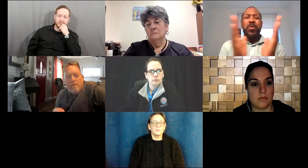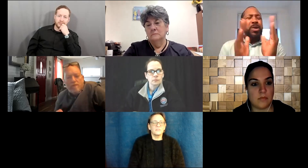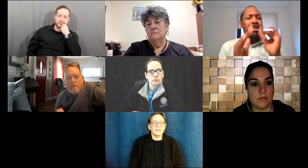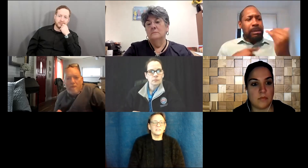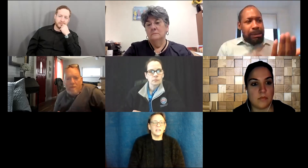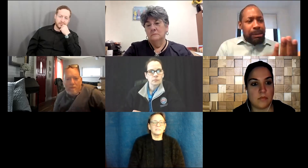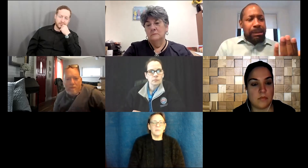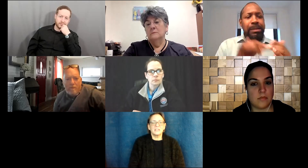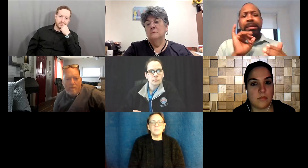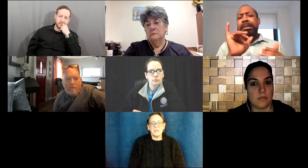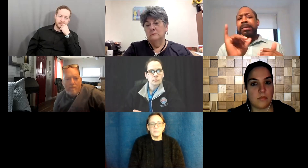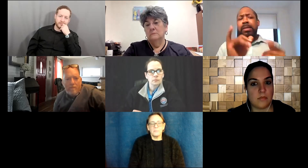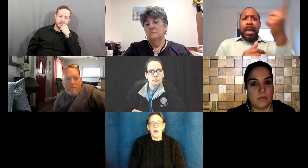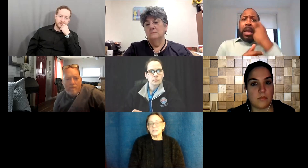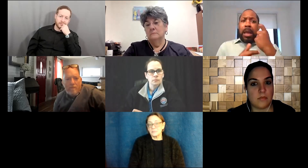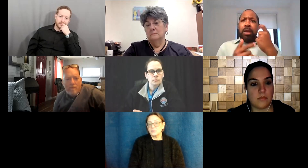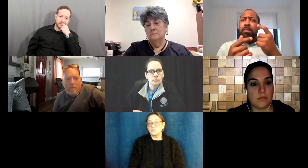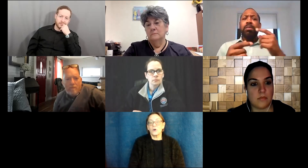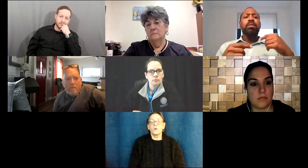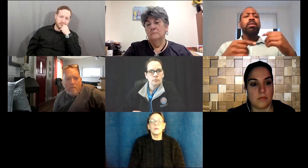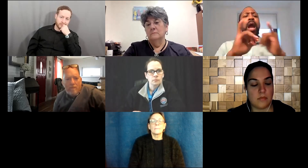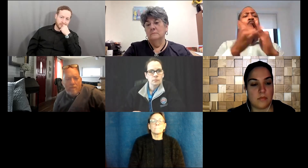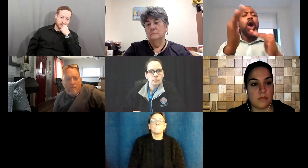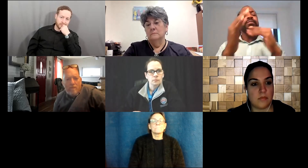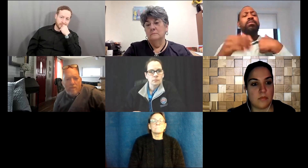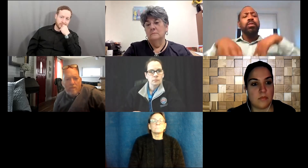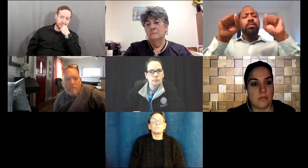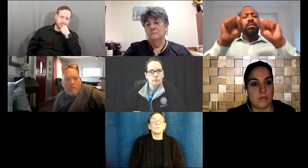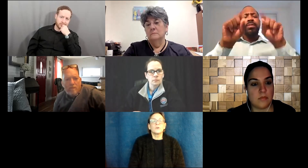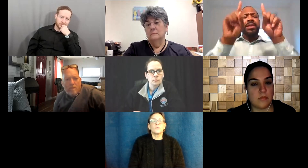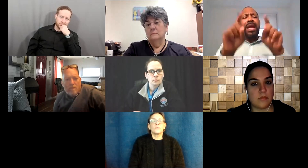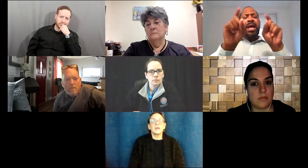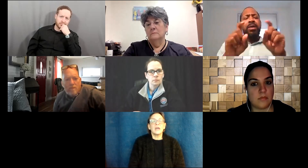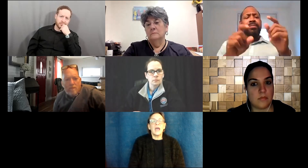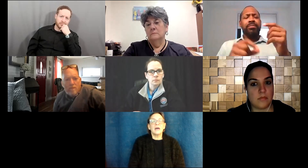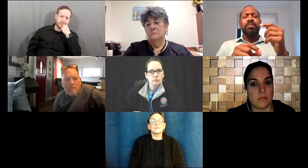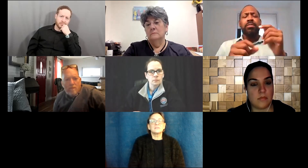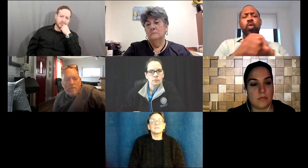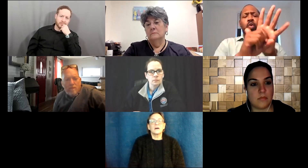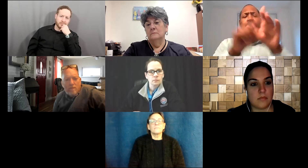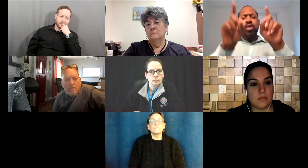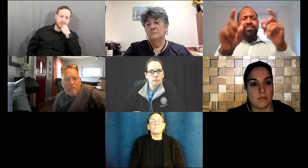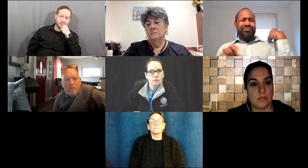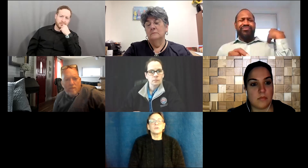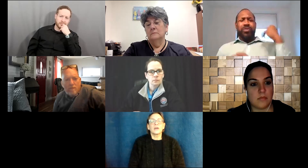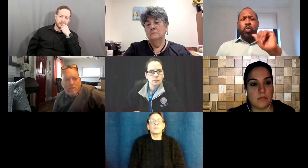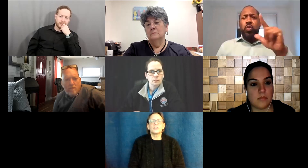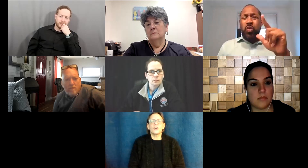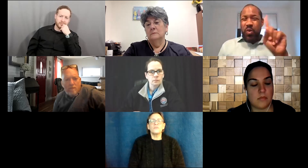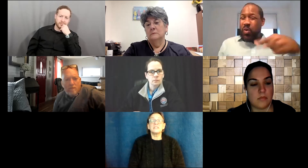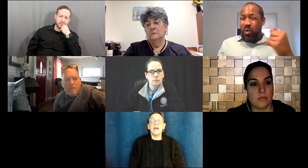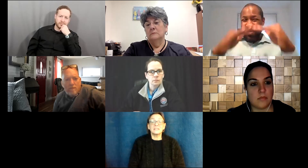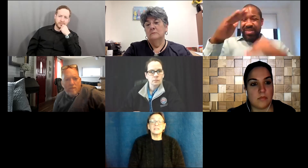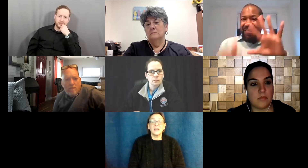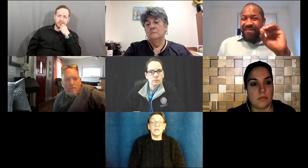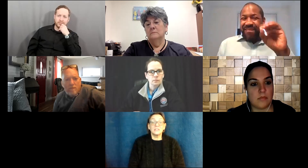be able to vaccinate as many as possible. So, you know, they asked, you know, like with the